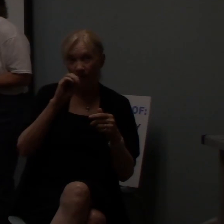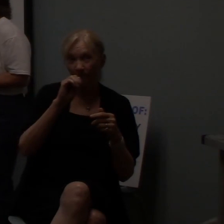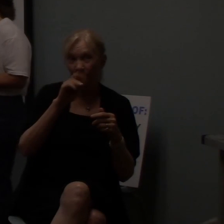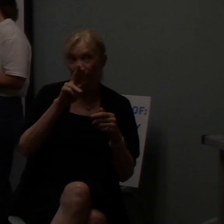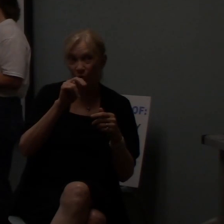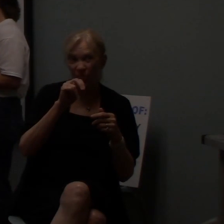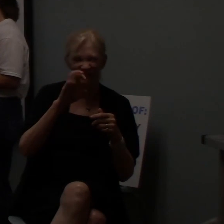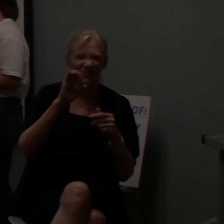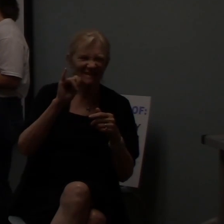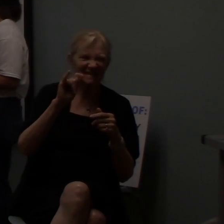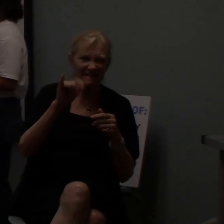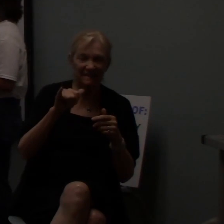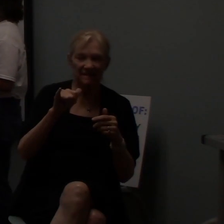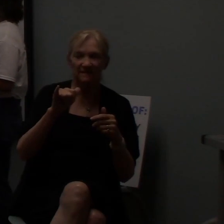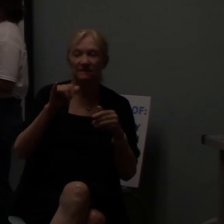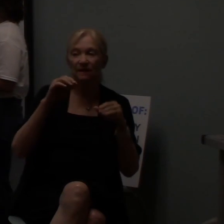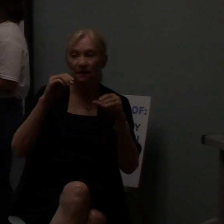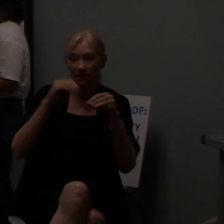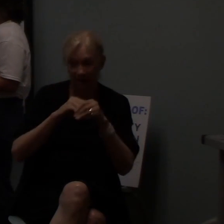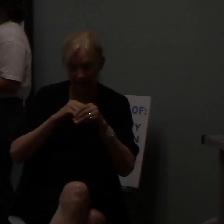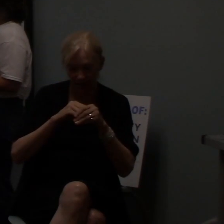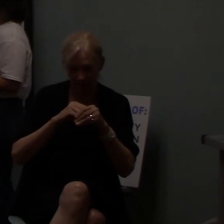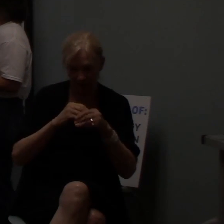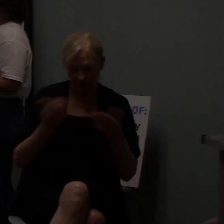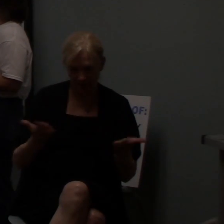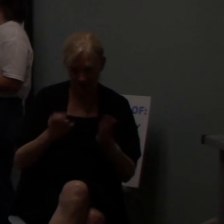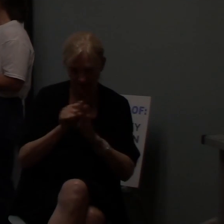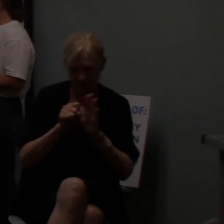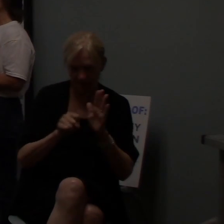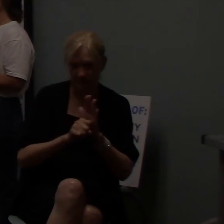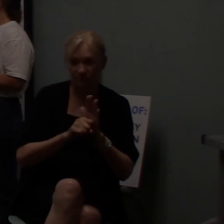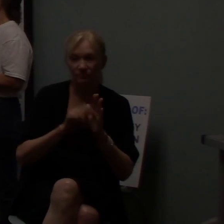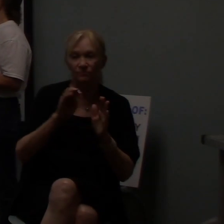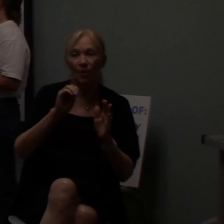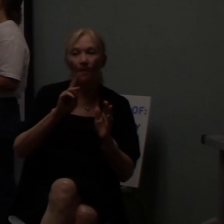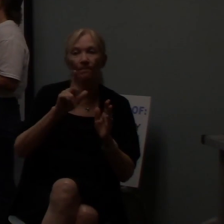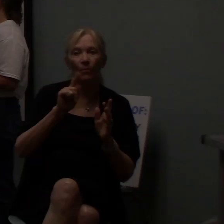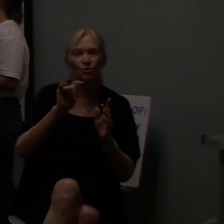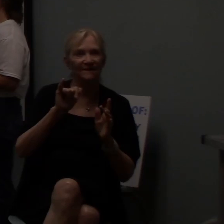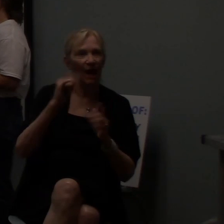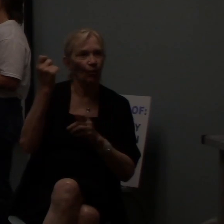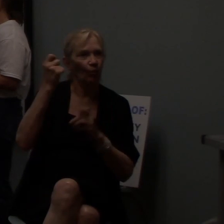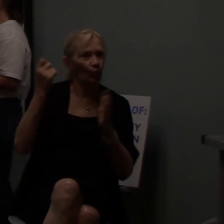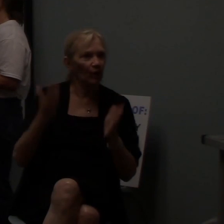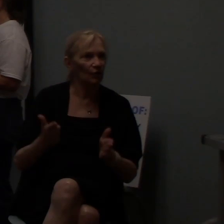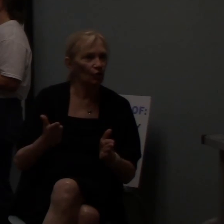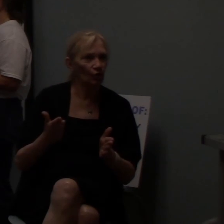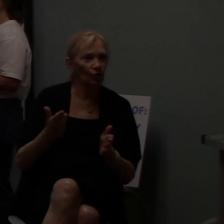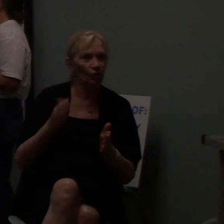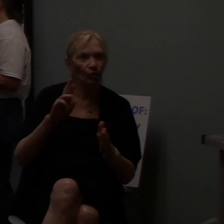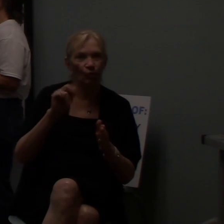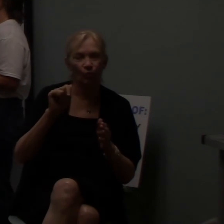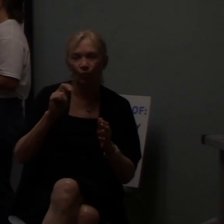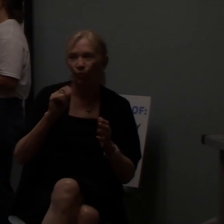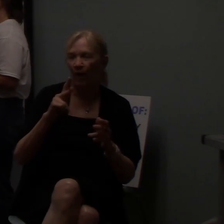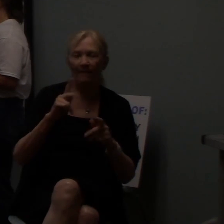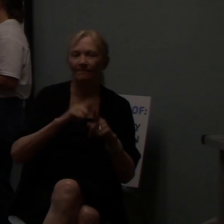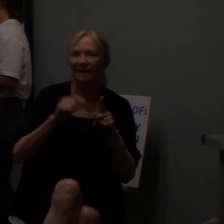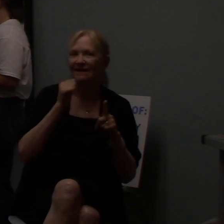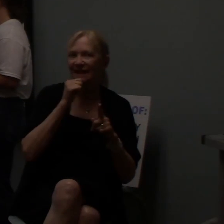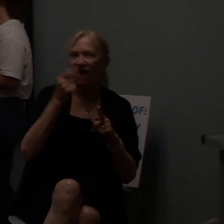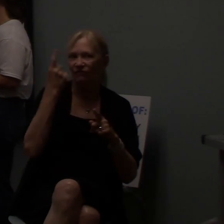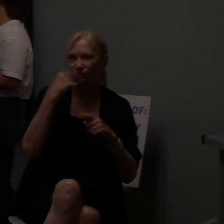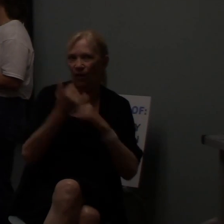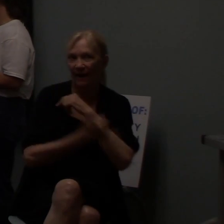right now in Colorado is multi-winner ranked voting, but it's not currently available for county,